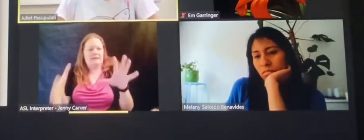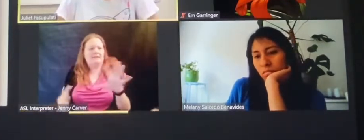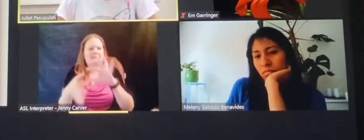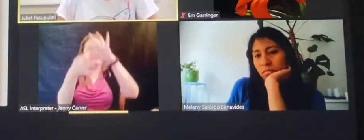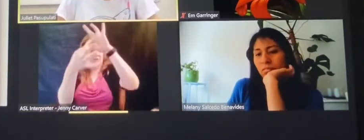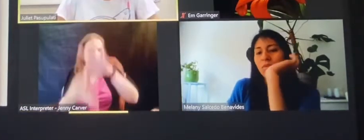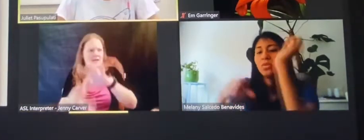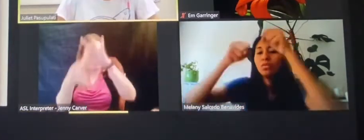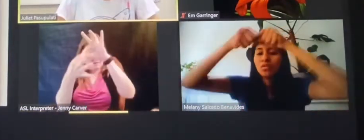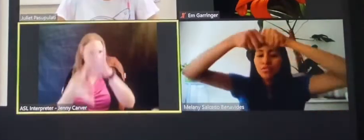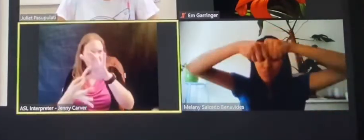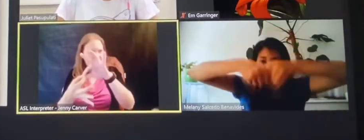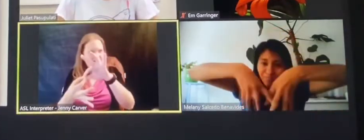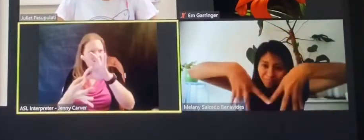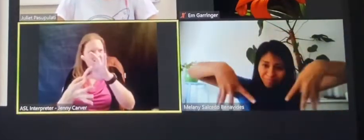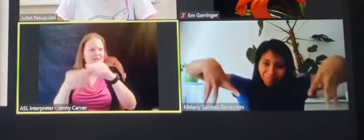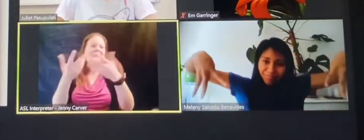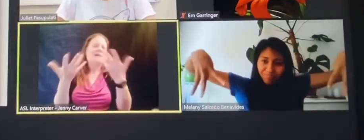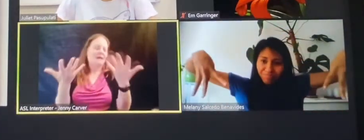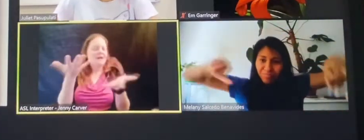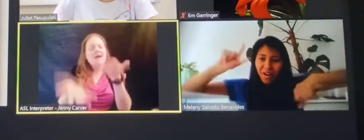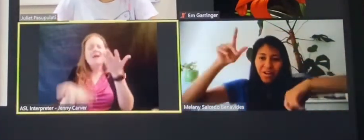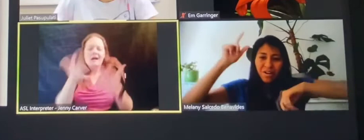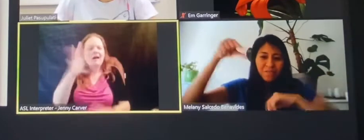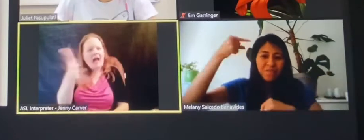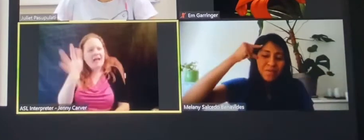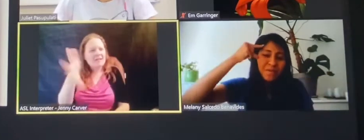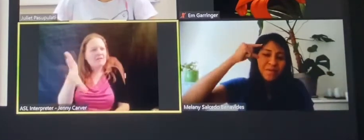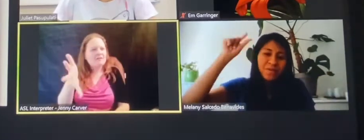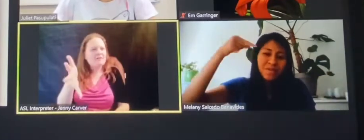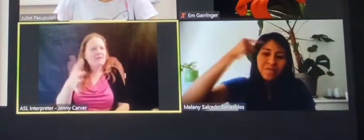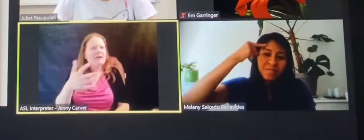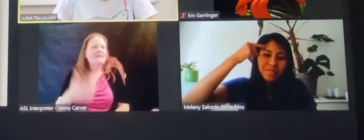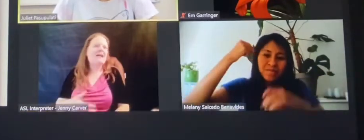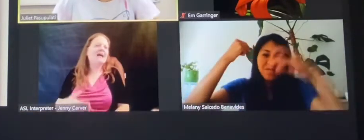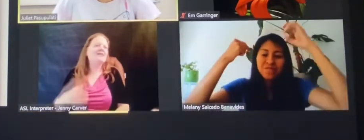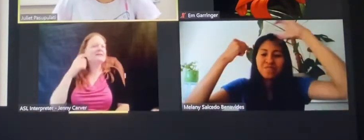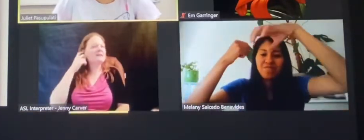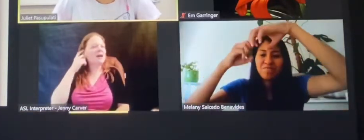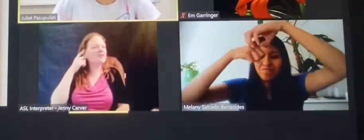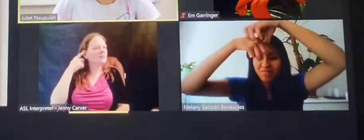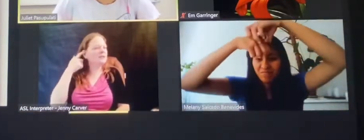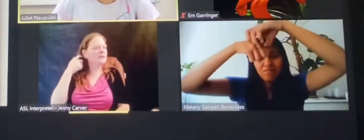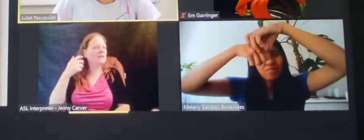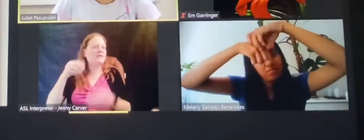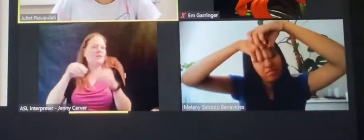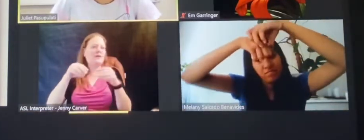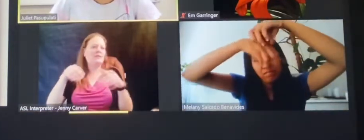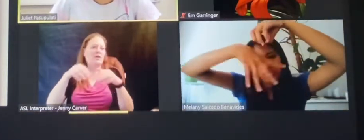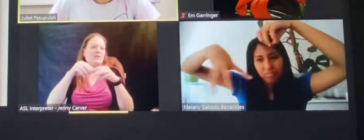some like because it's still connected. Like a subsidiary.